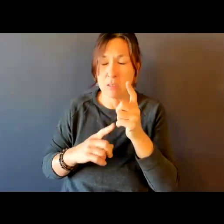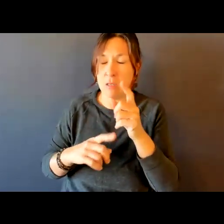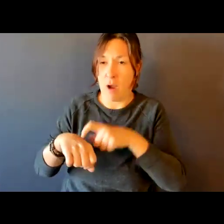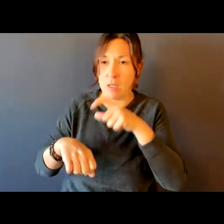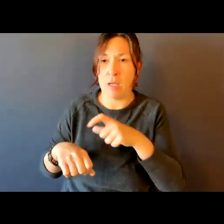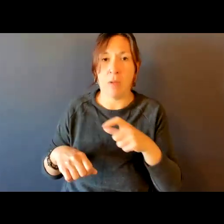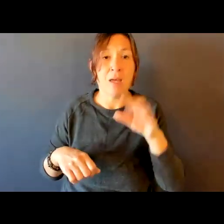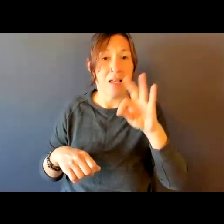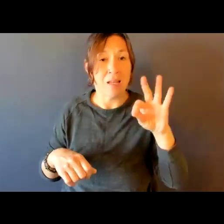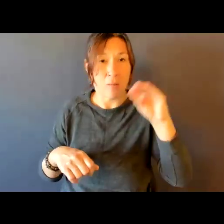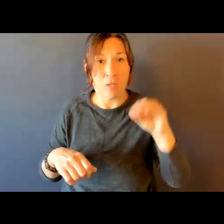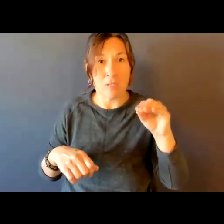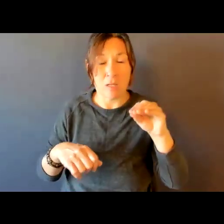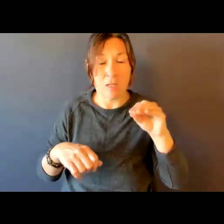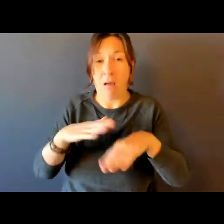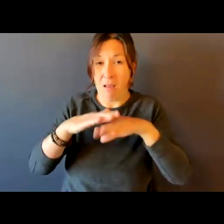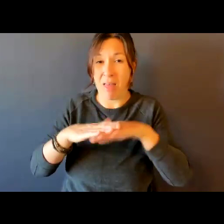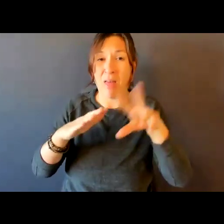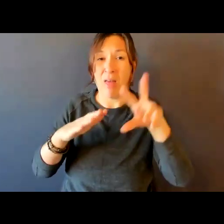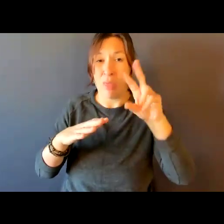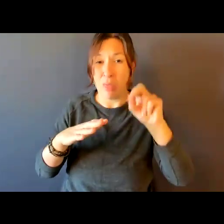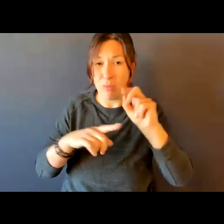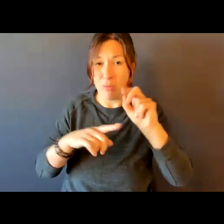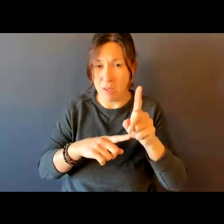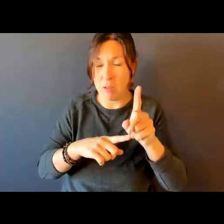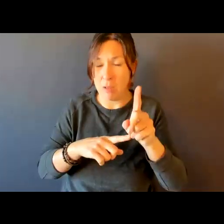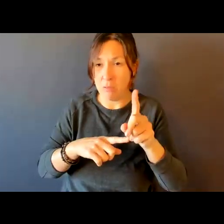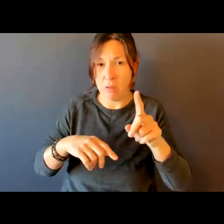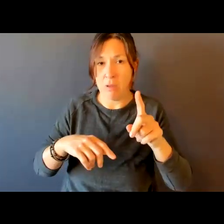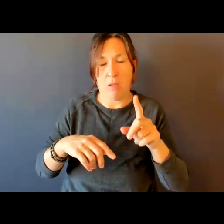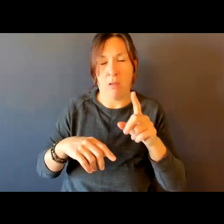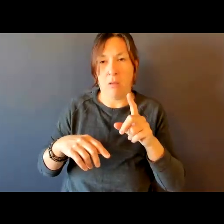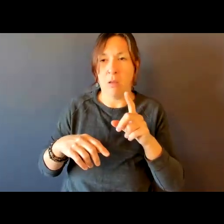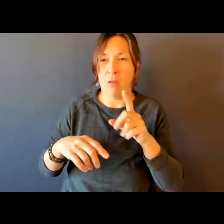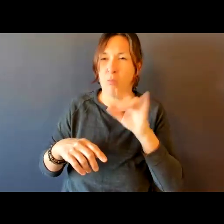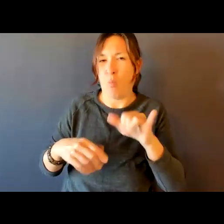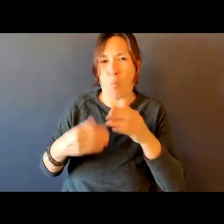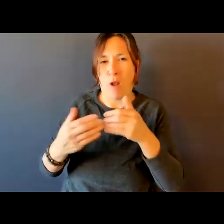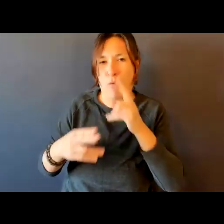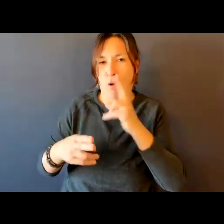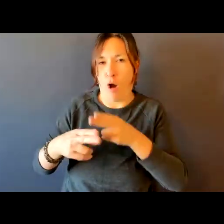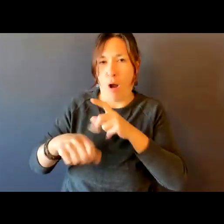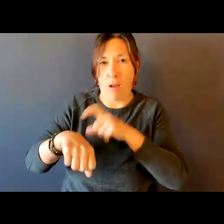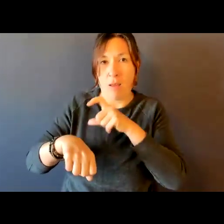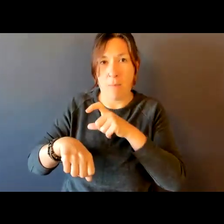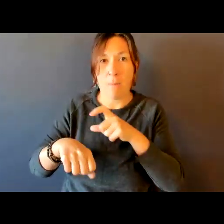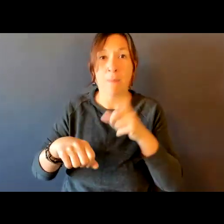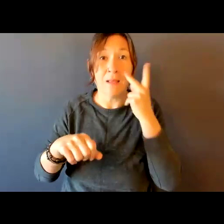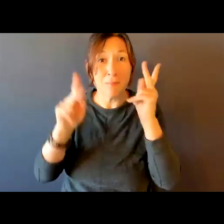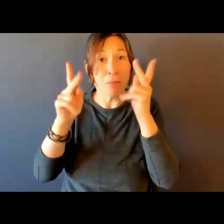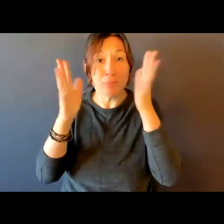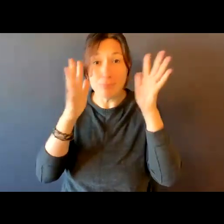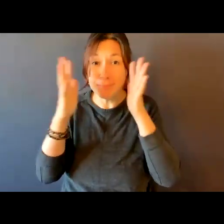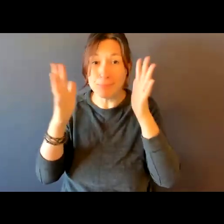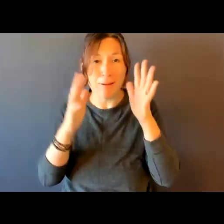arrived within 30 minutes of on time over the past 2 weeks. I see Dr.